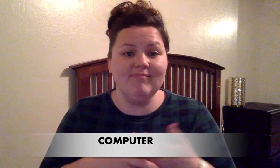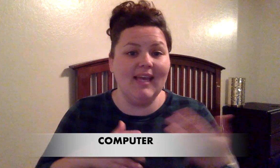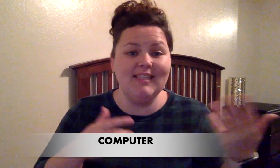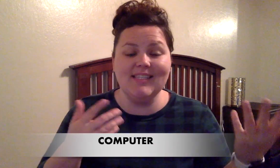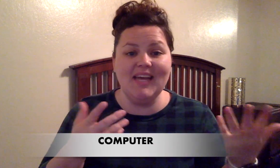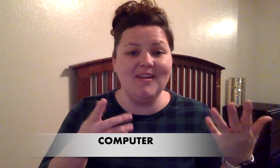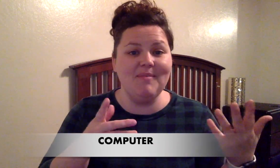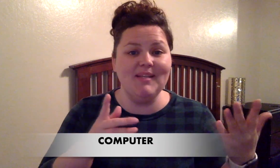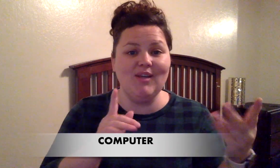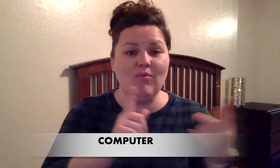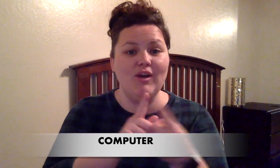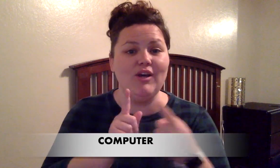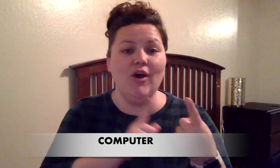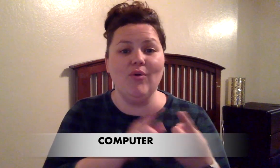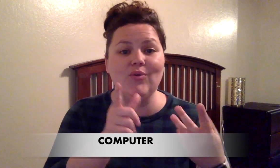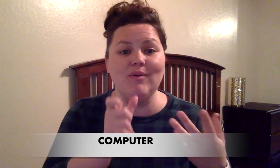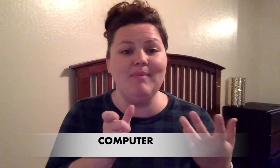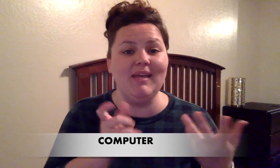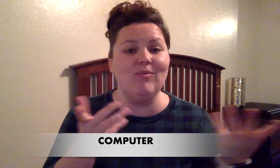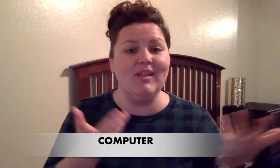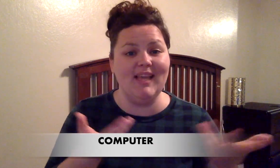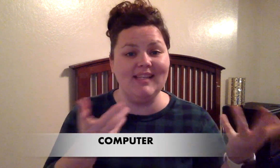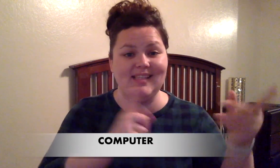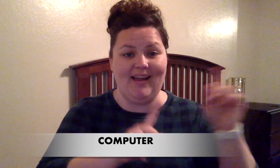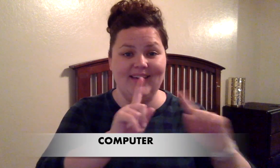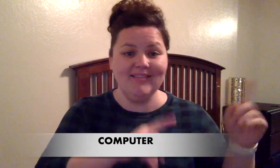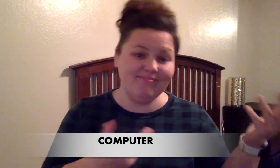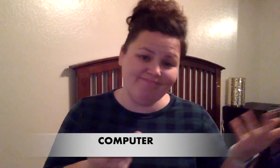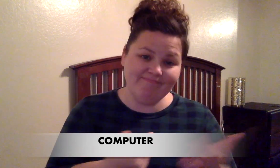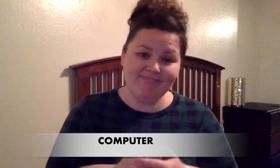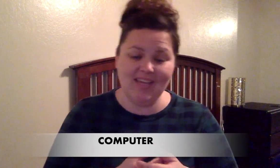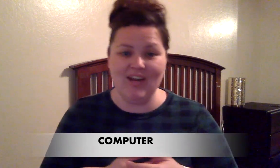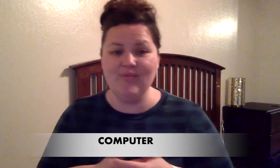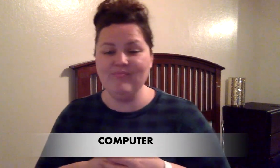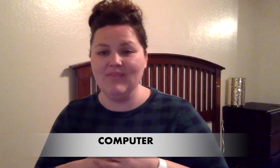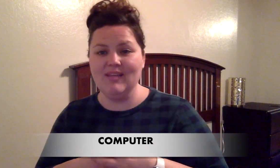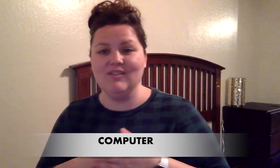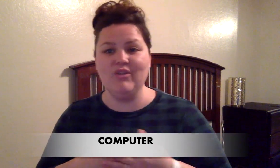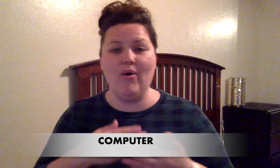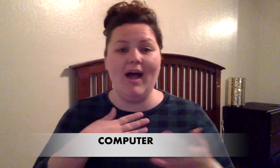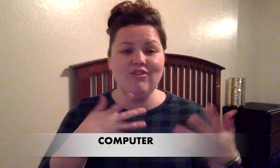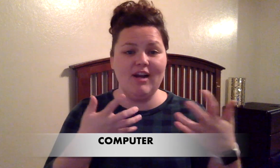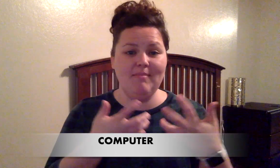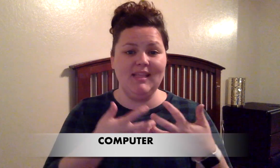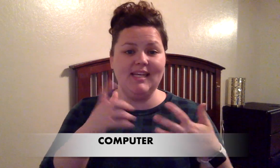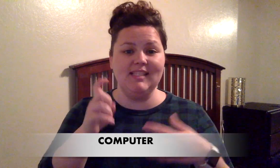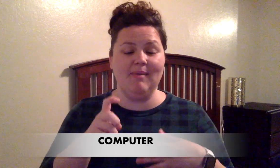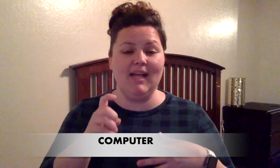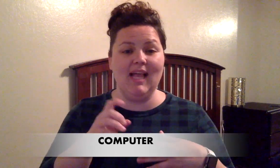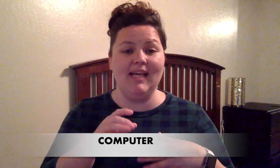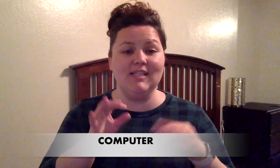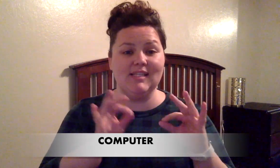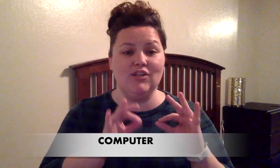It just kind of depends on where you go, who you meet, and what they sign, you know. So I try to meet the needs of my clients as an